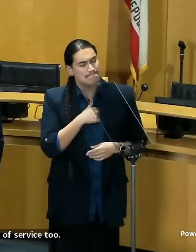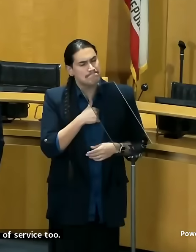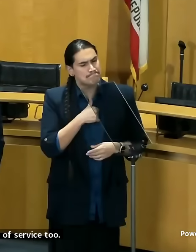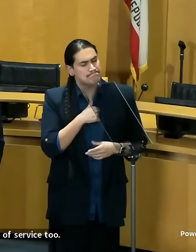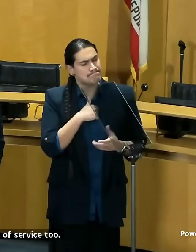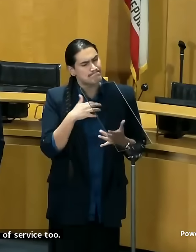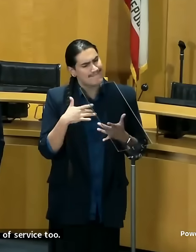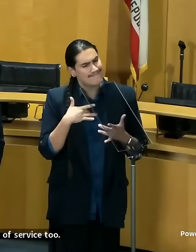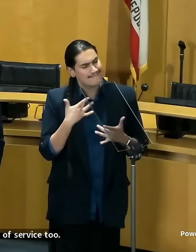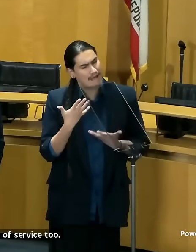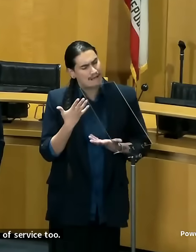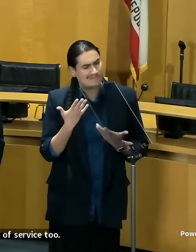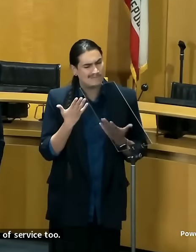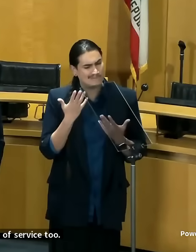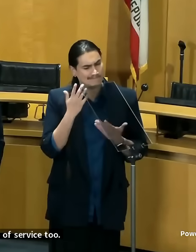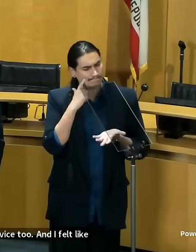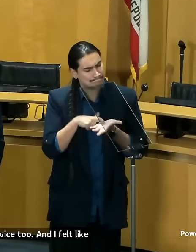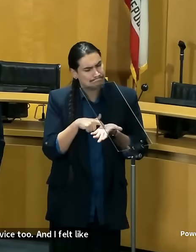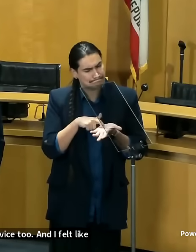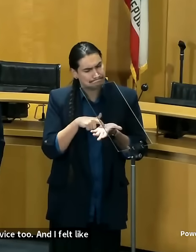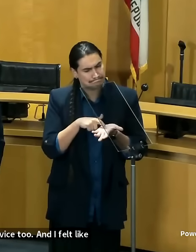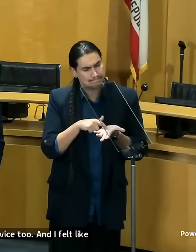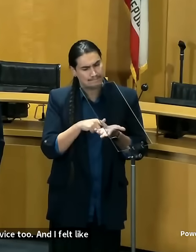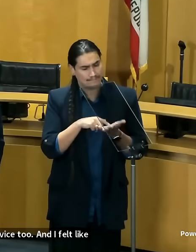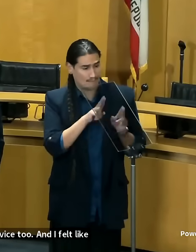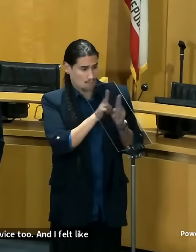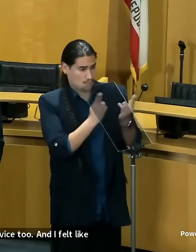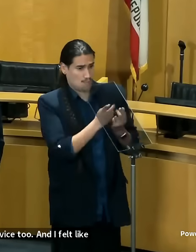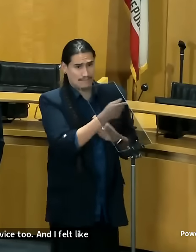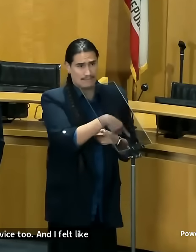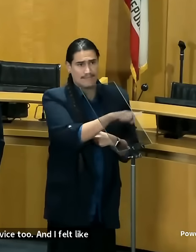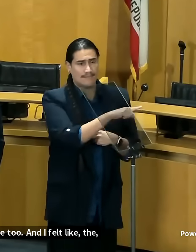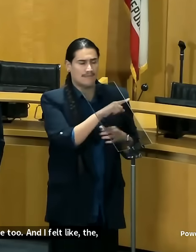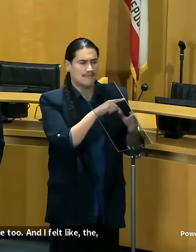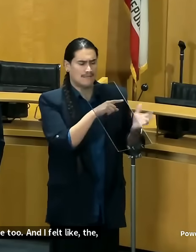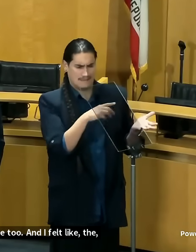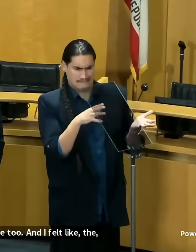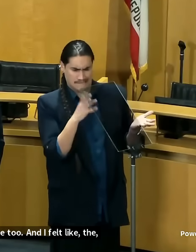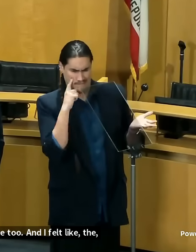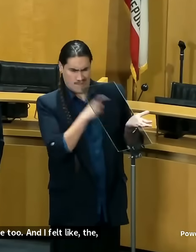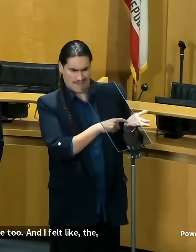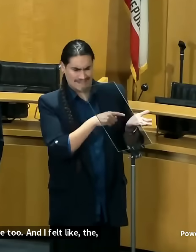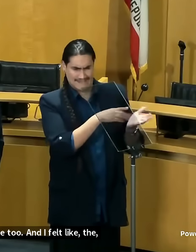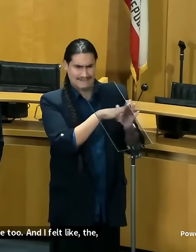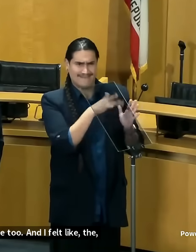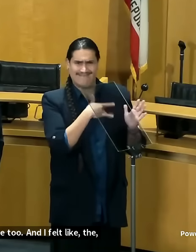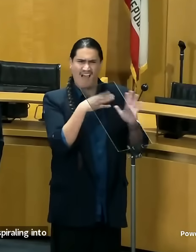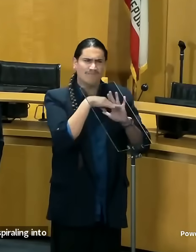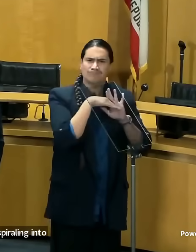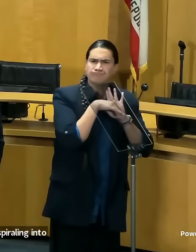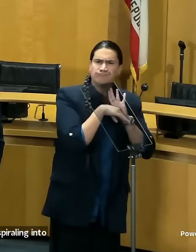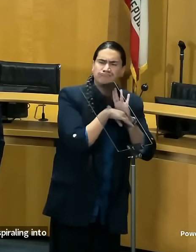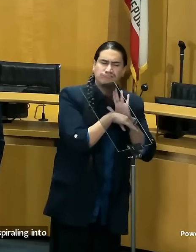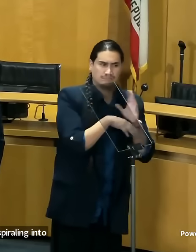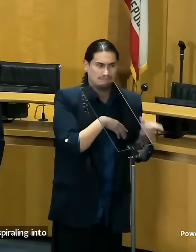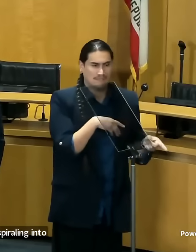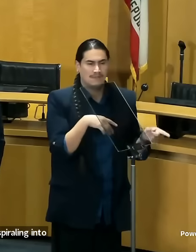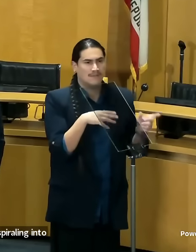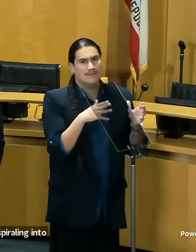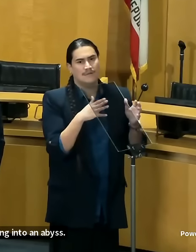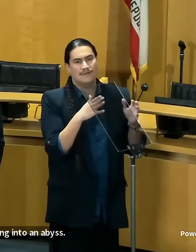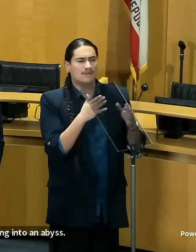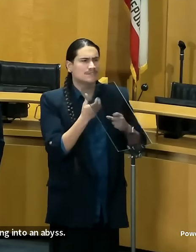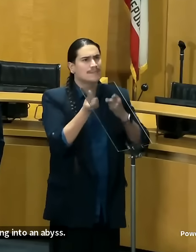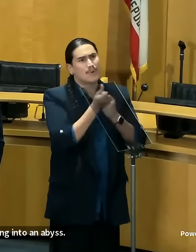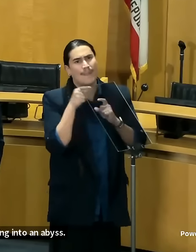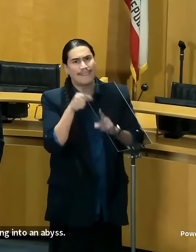felt like the union was spiraling into an abyss of